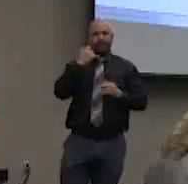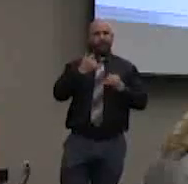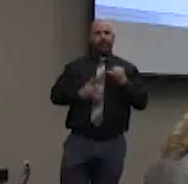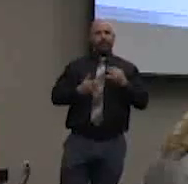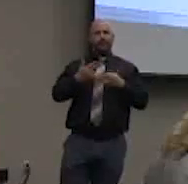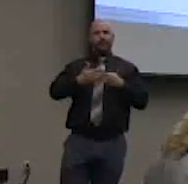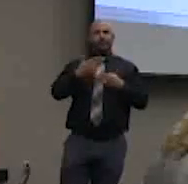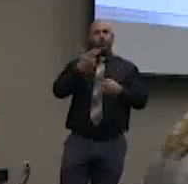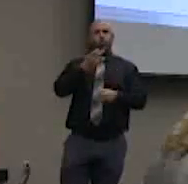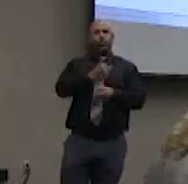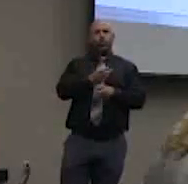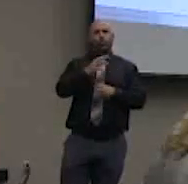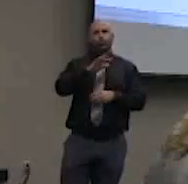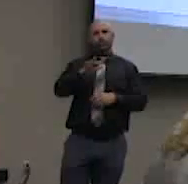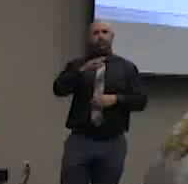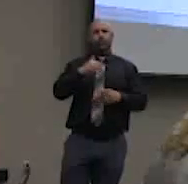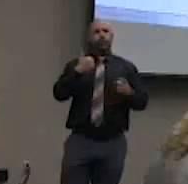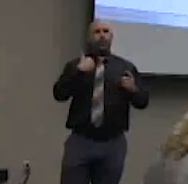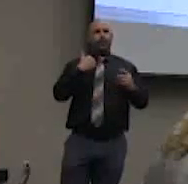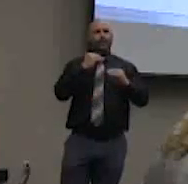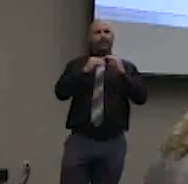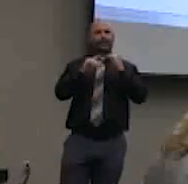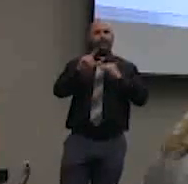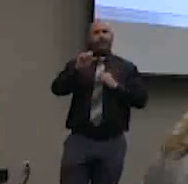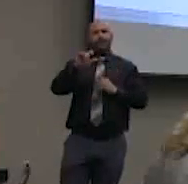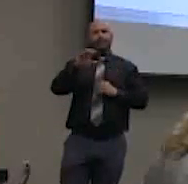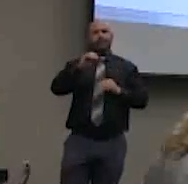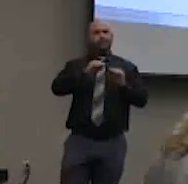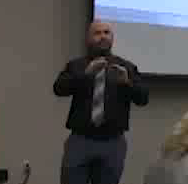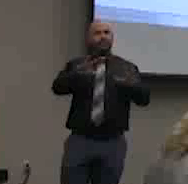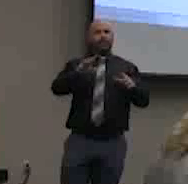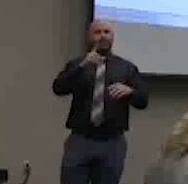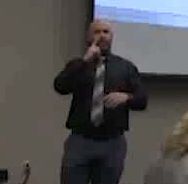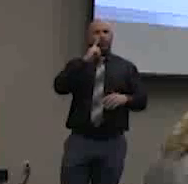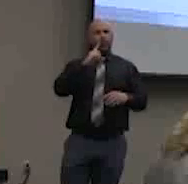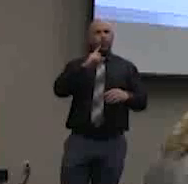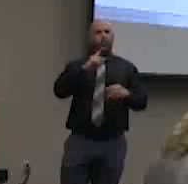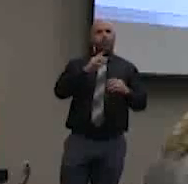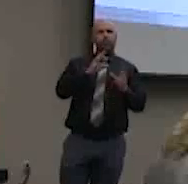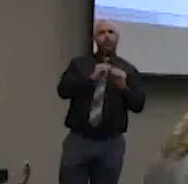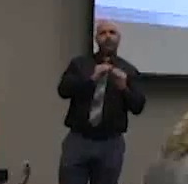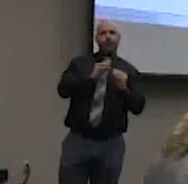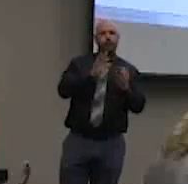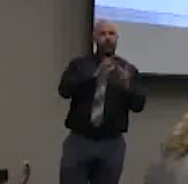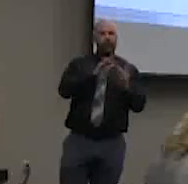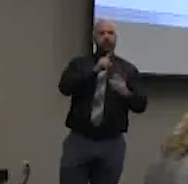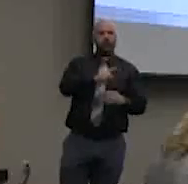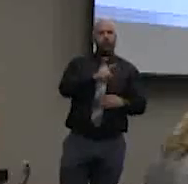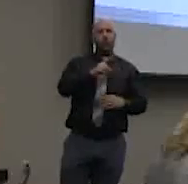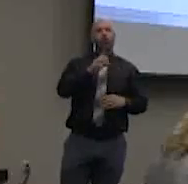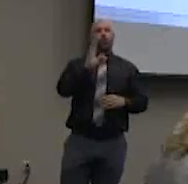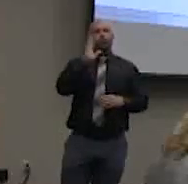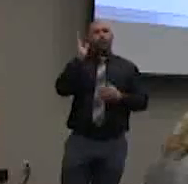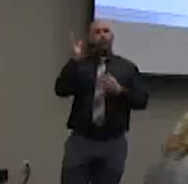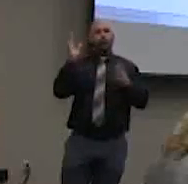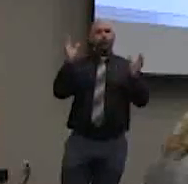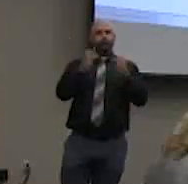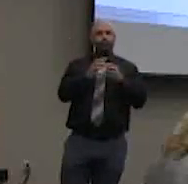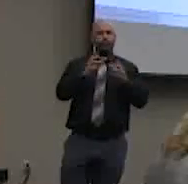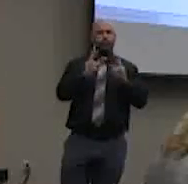sent out all the materials for the meeting, feel free to also just contact her and we'll bring folks together in the meantime.